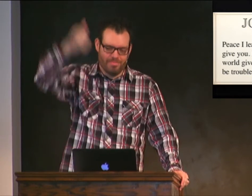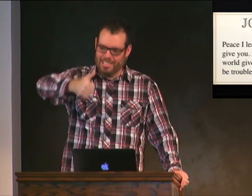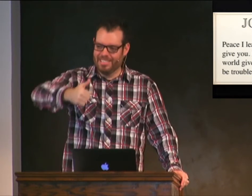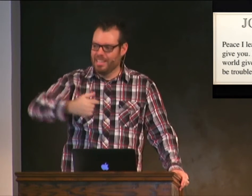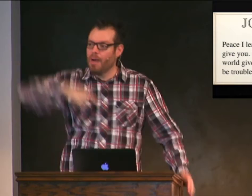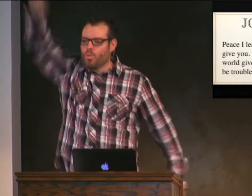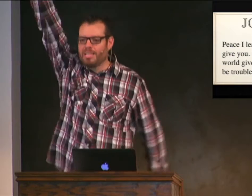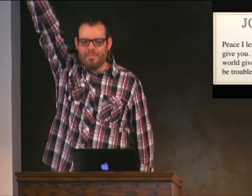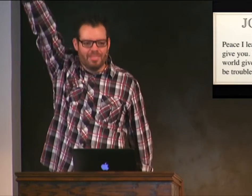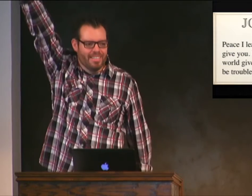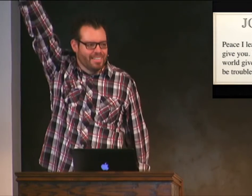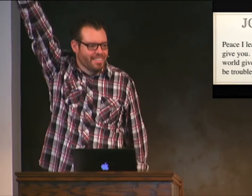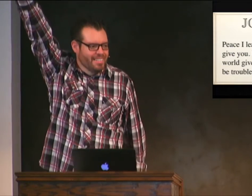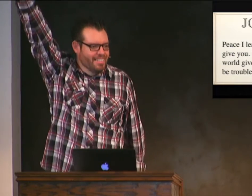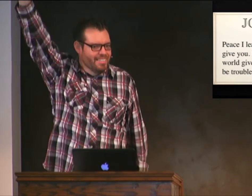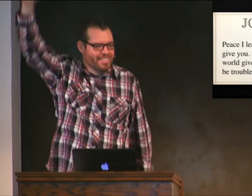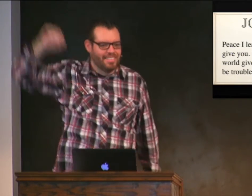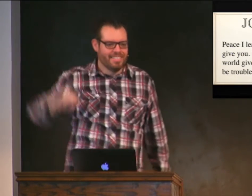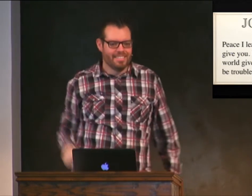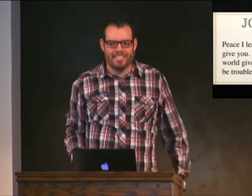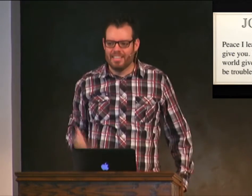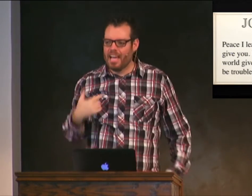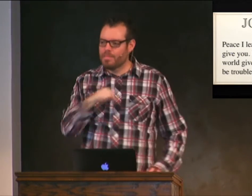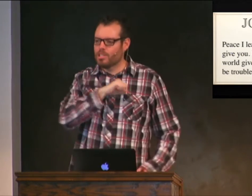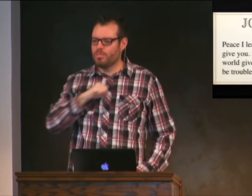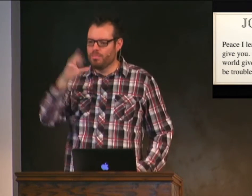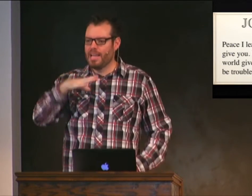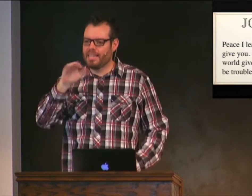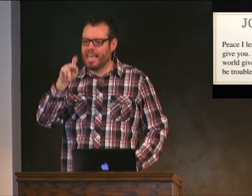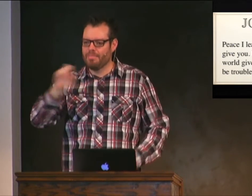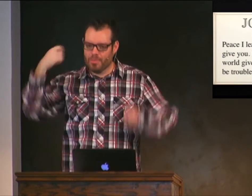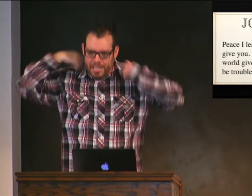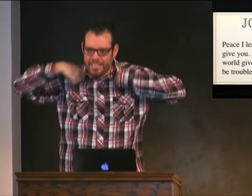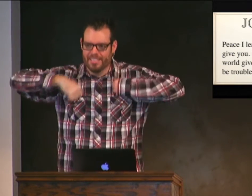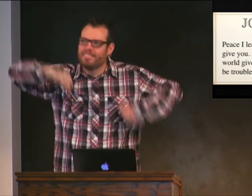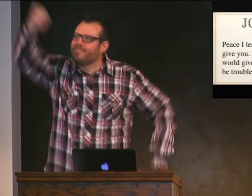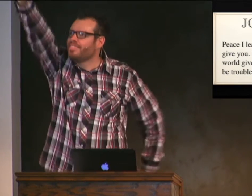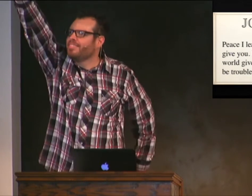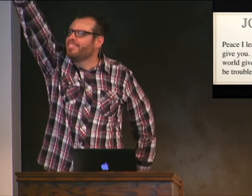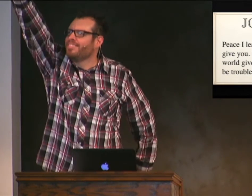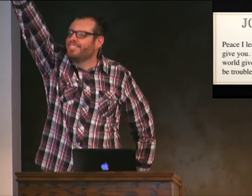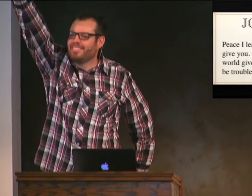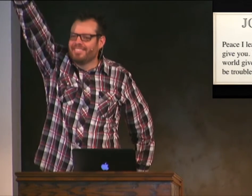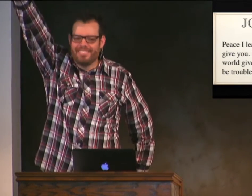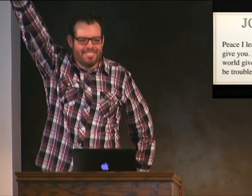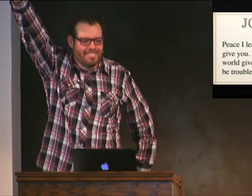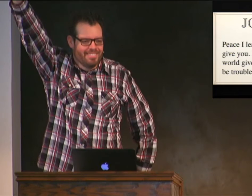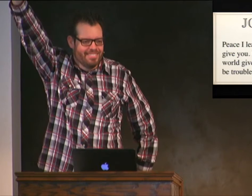You're going up. Good. I'm going up. I have my Superman cape ready.